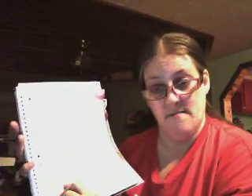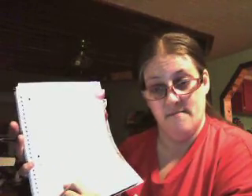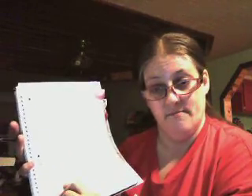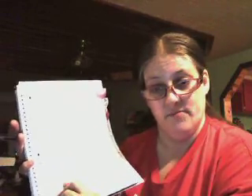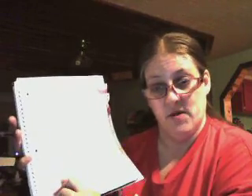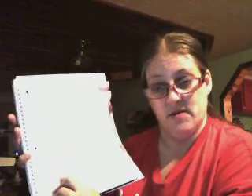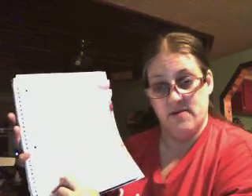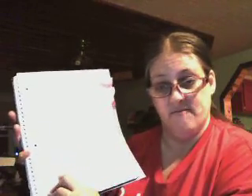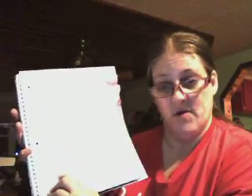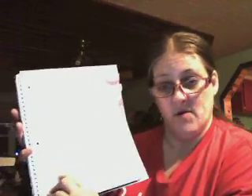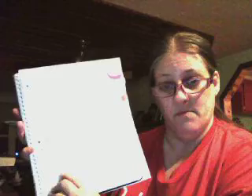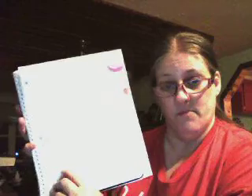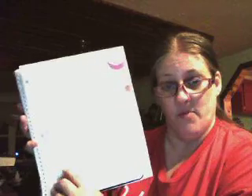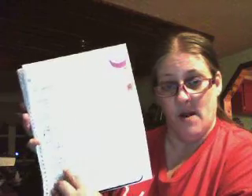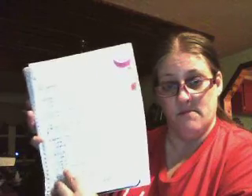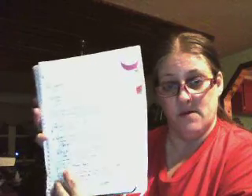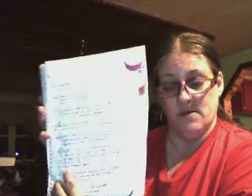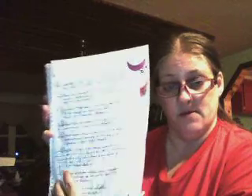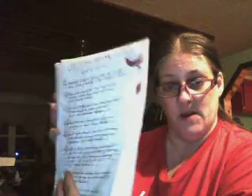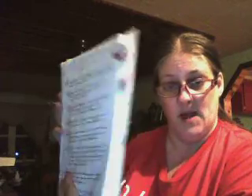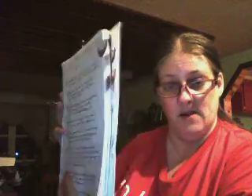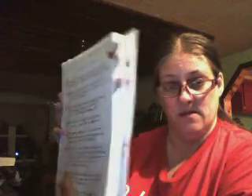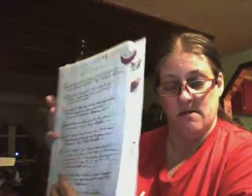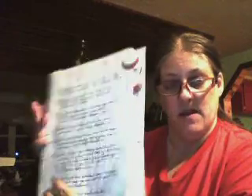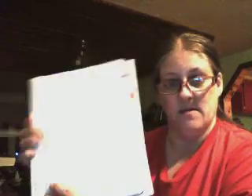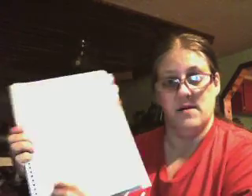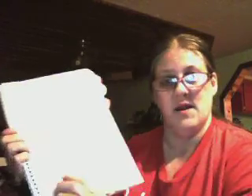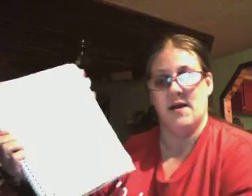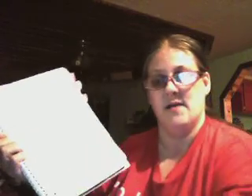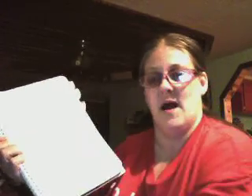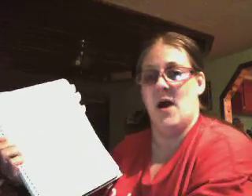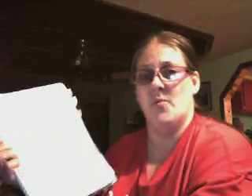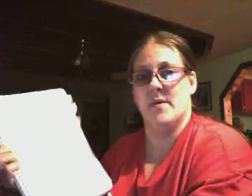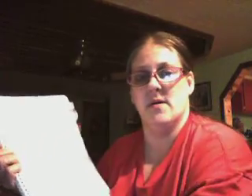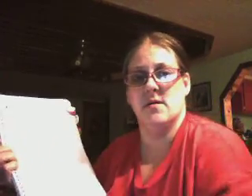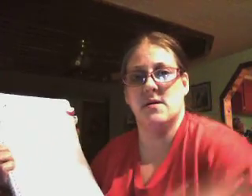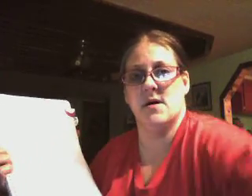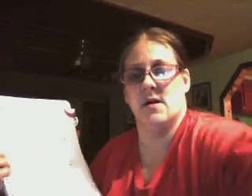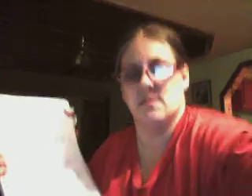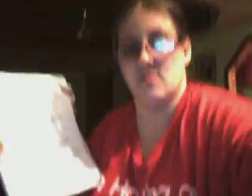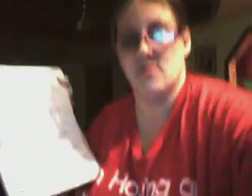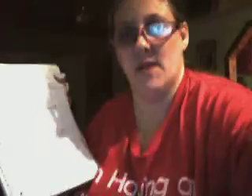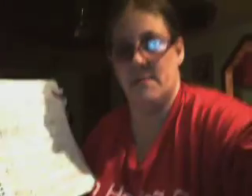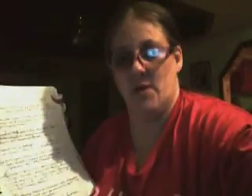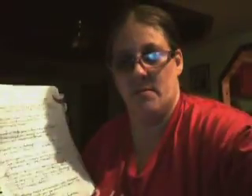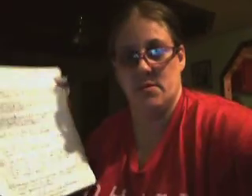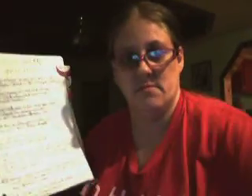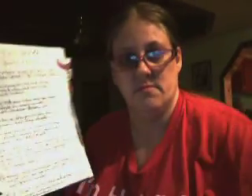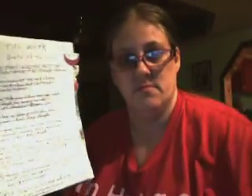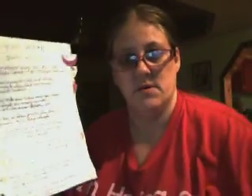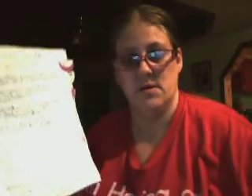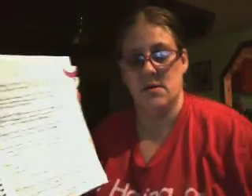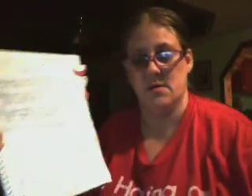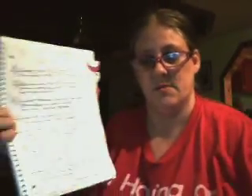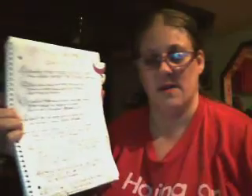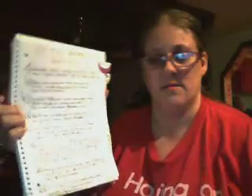here. That's very bright because of the light, and you can't see it, I guess. I hope. I didn't wear my laptop. Because when